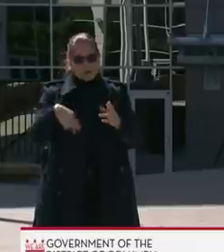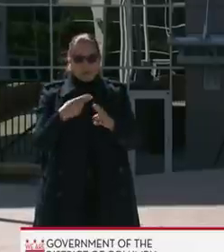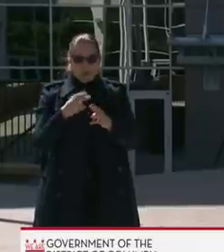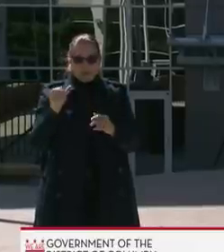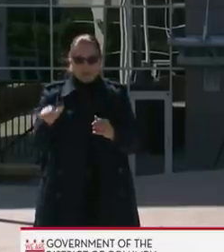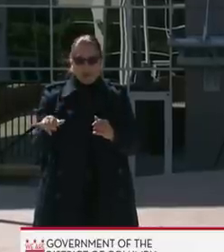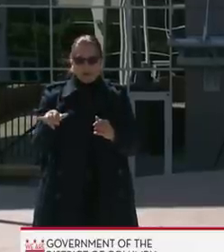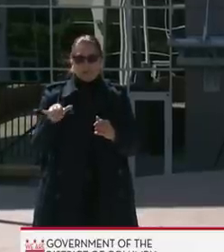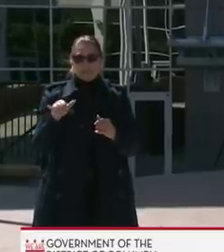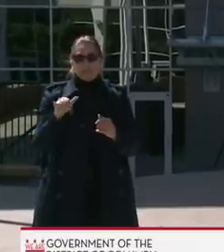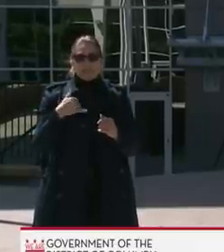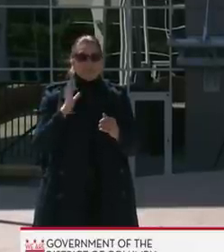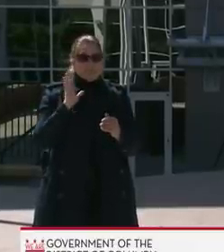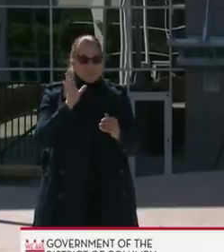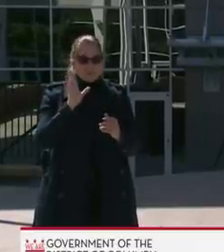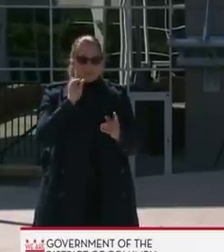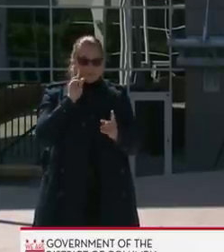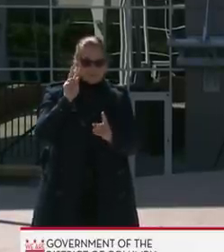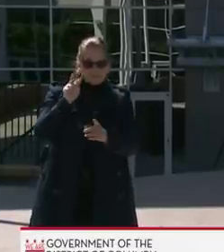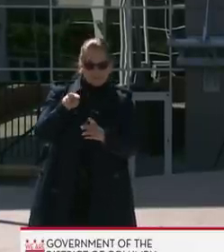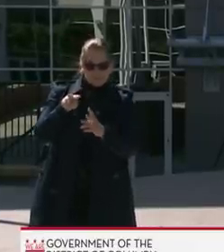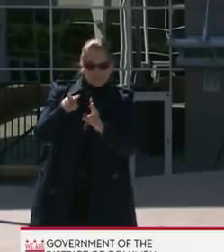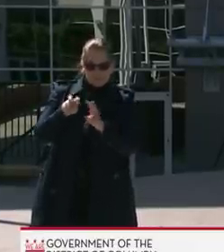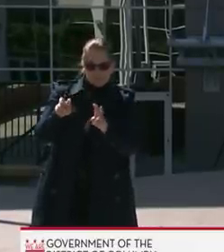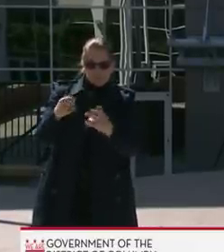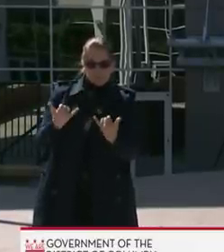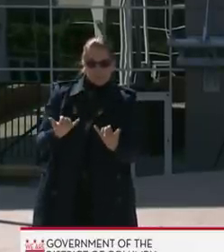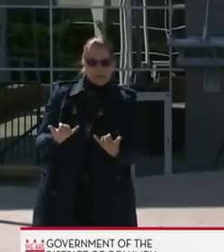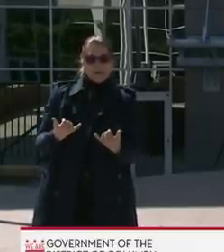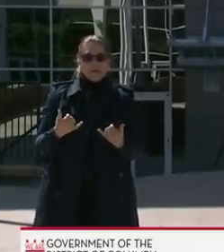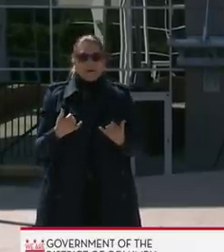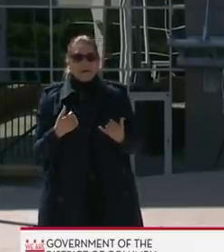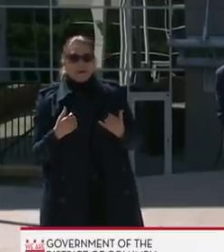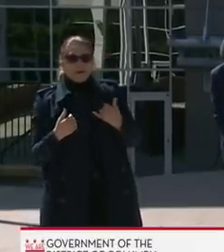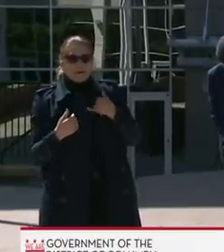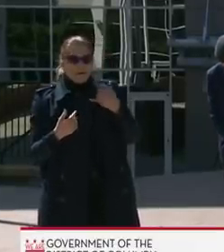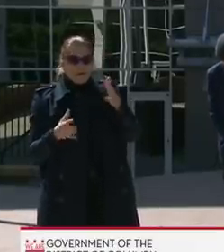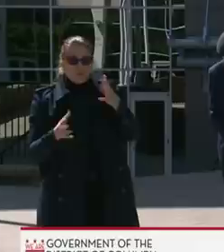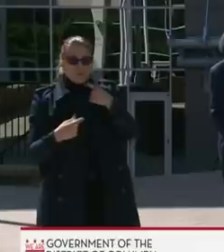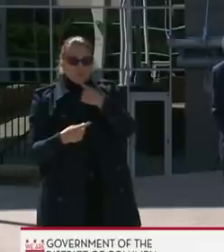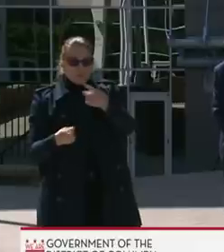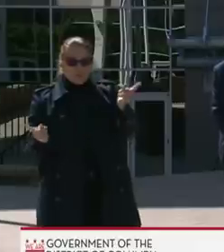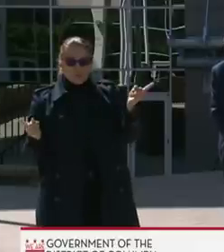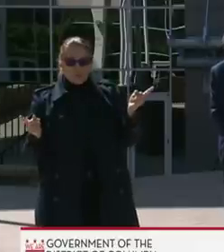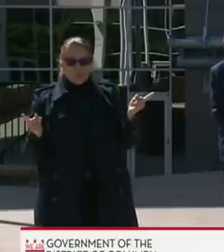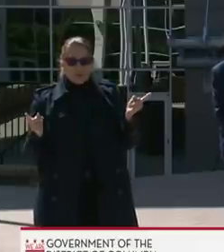I reported to you that we conducted our CIC,